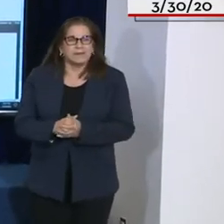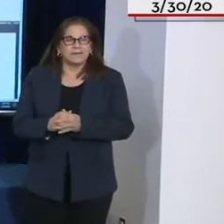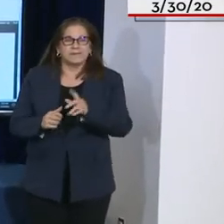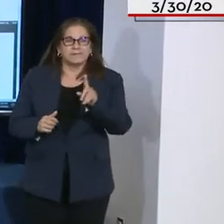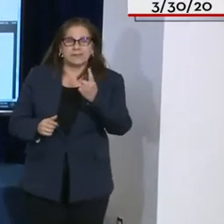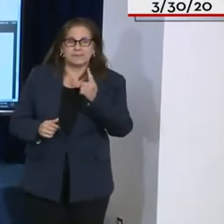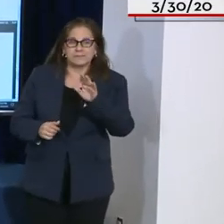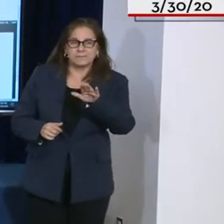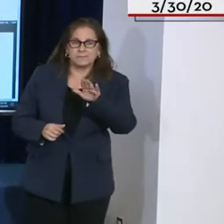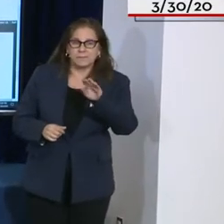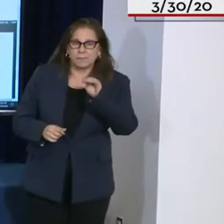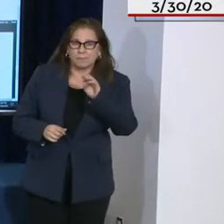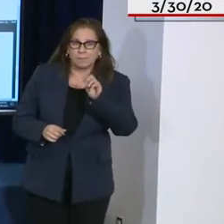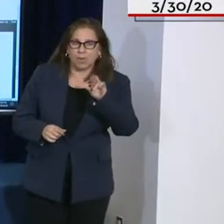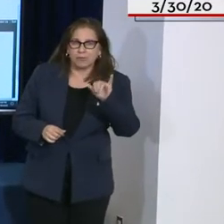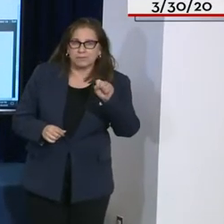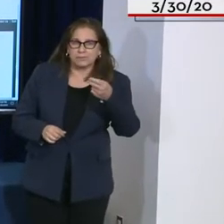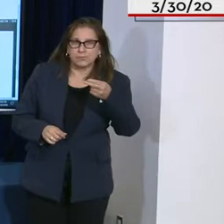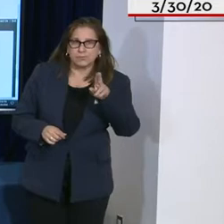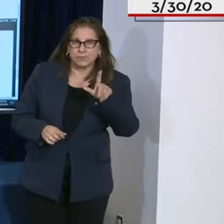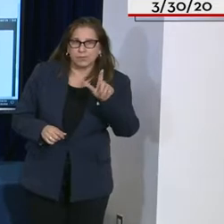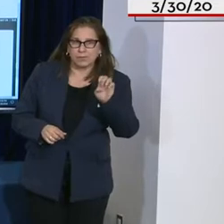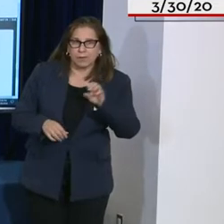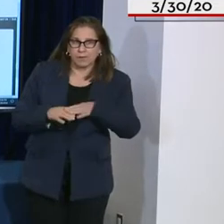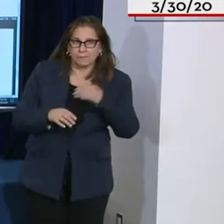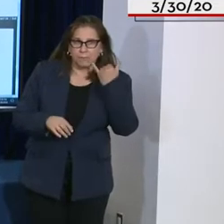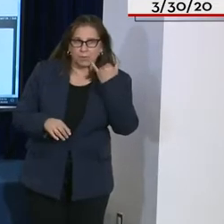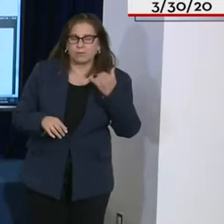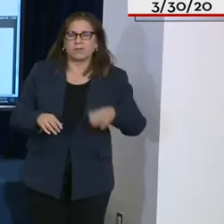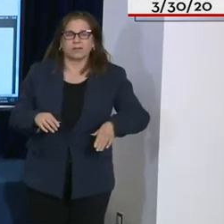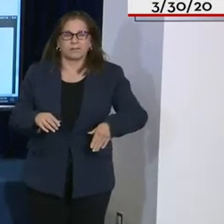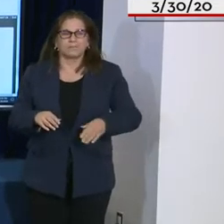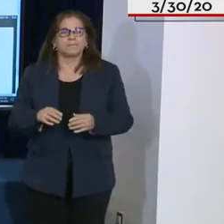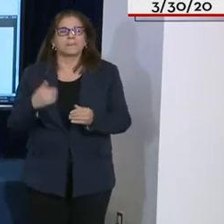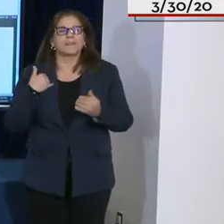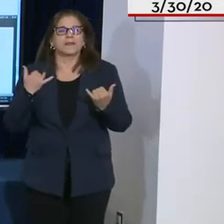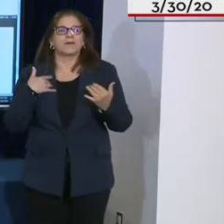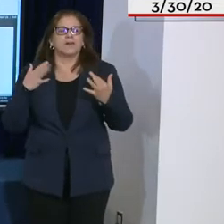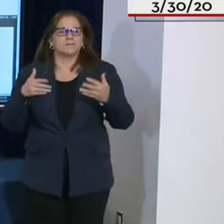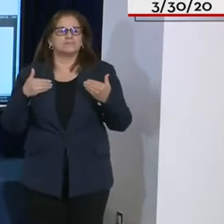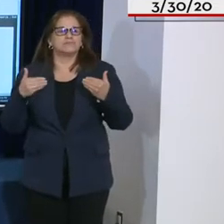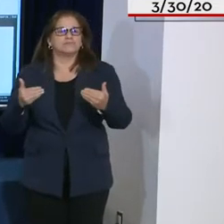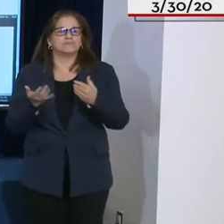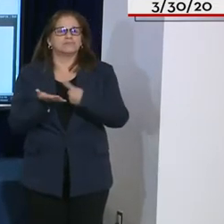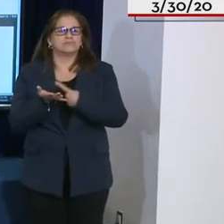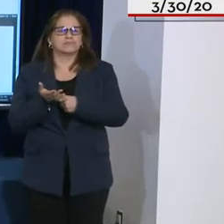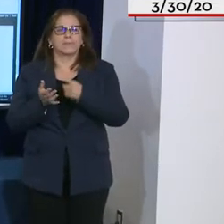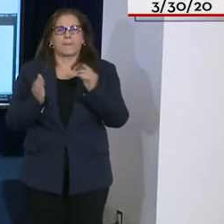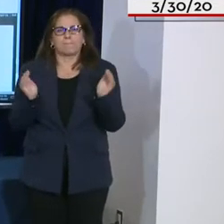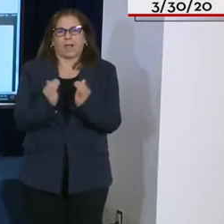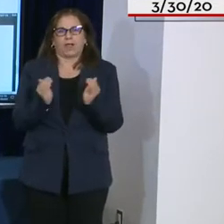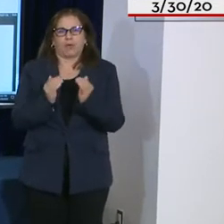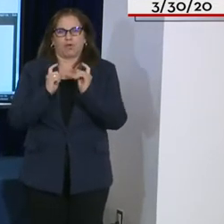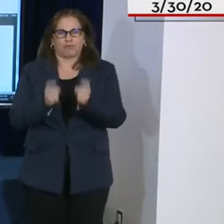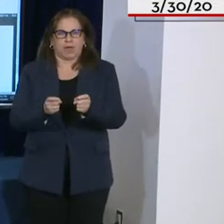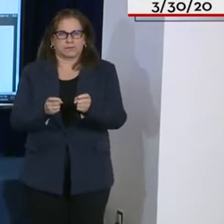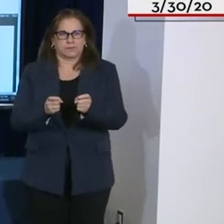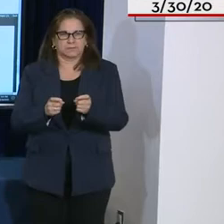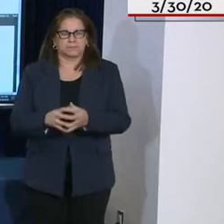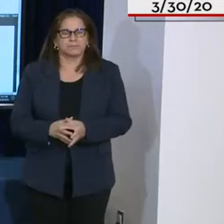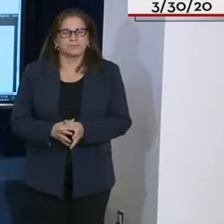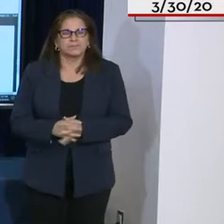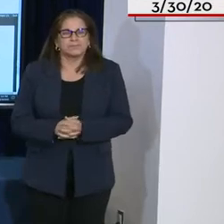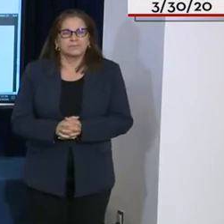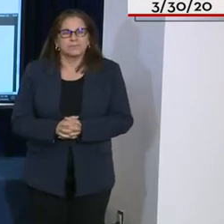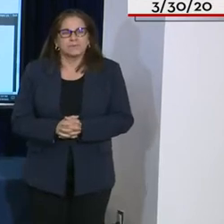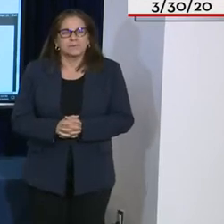yet. Okay, we first wanted to discuss and talk a little bit about the microgrant today. We're also joined here with